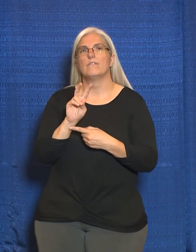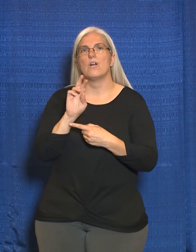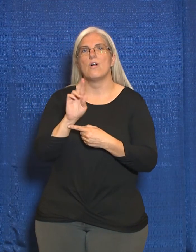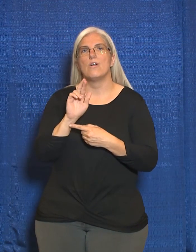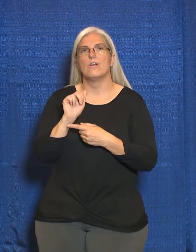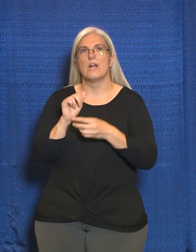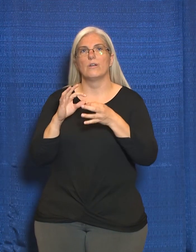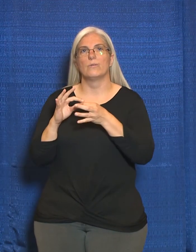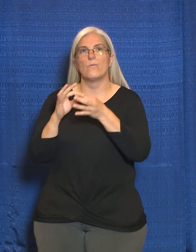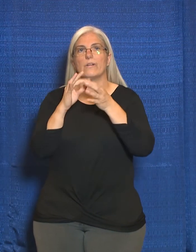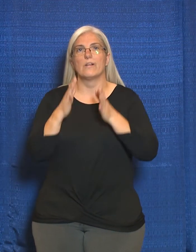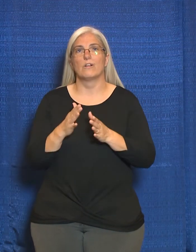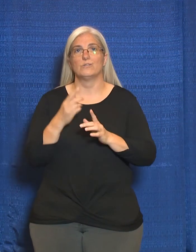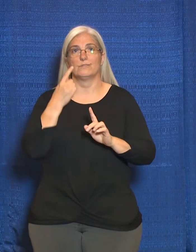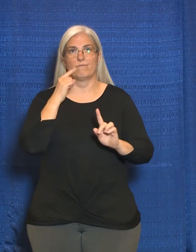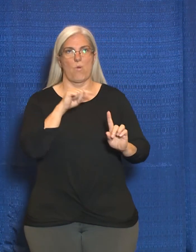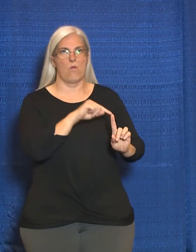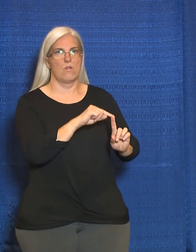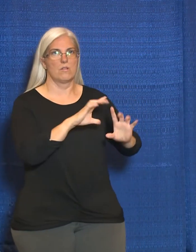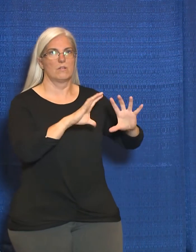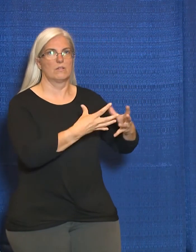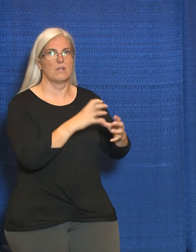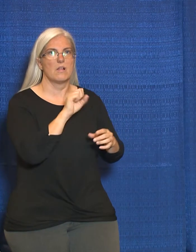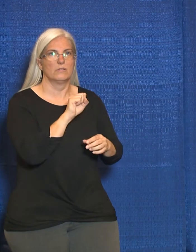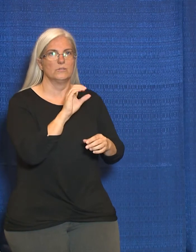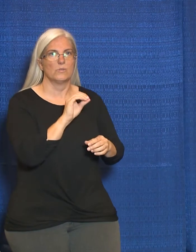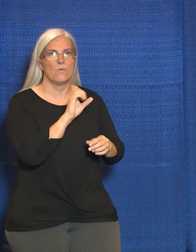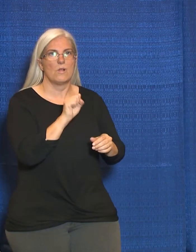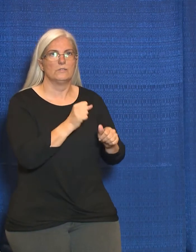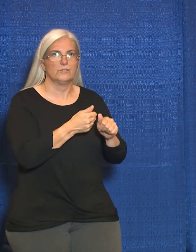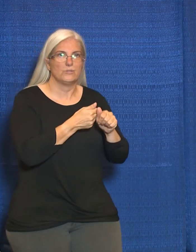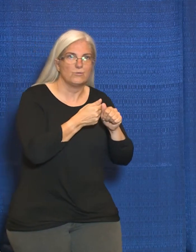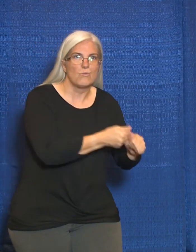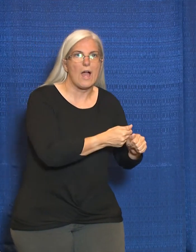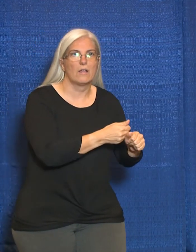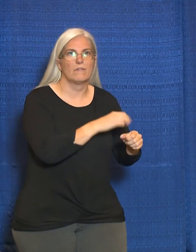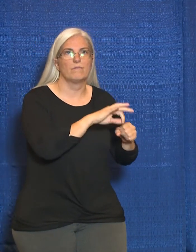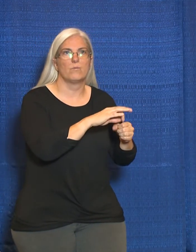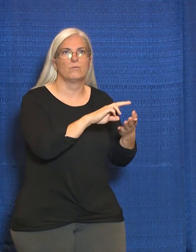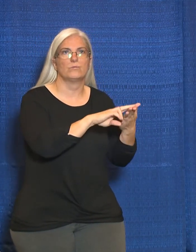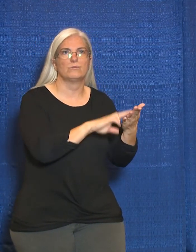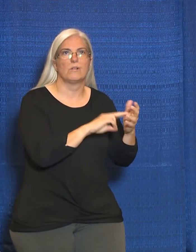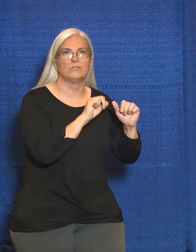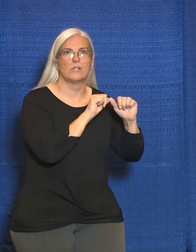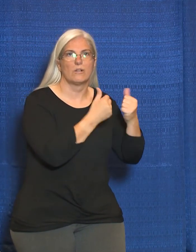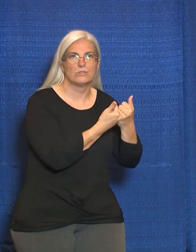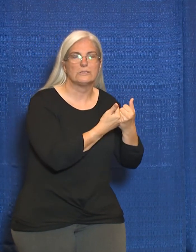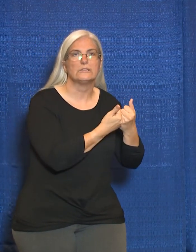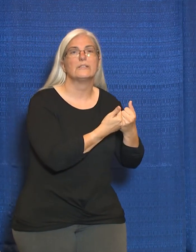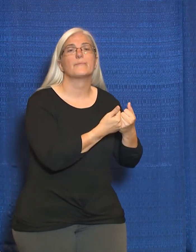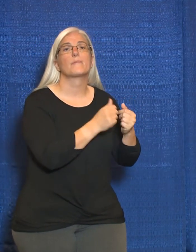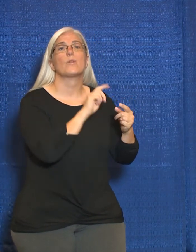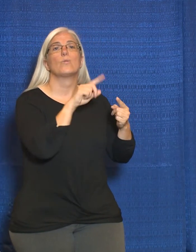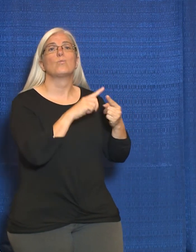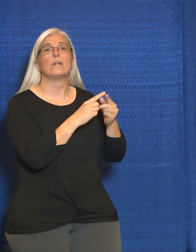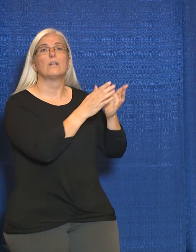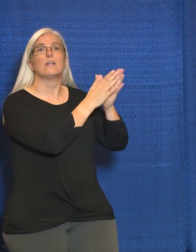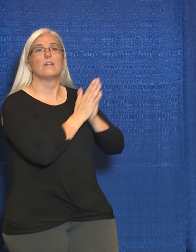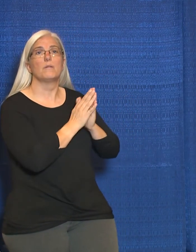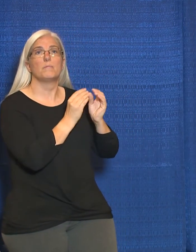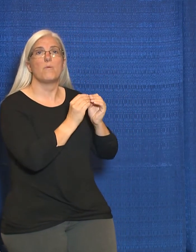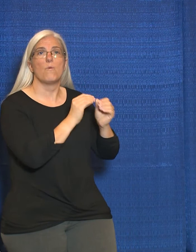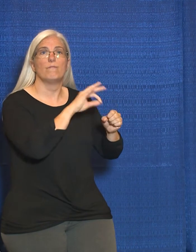Nvra coordinators for SOS-tracked VRAs should submit a statement of distribution to the SOS with their VRC